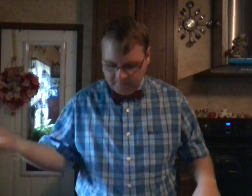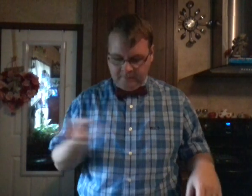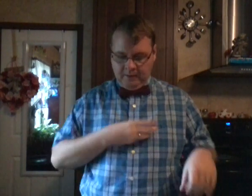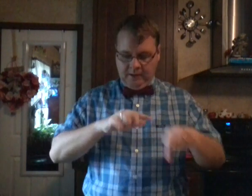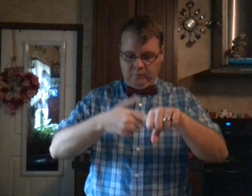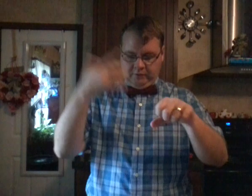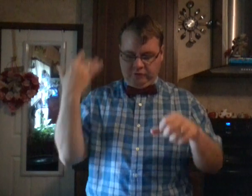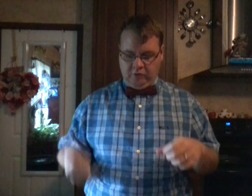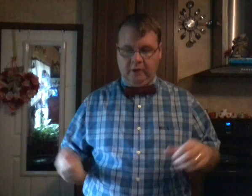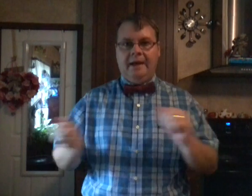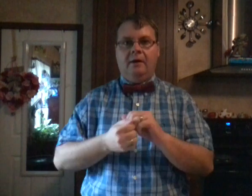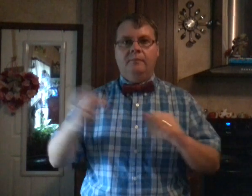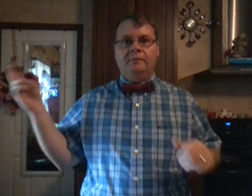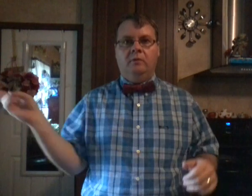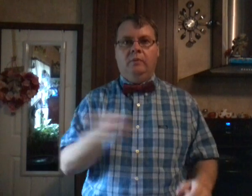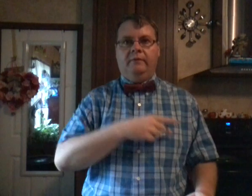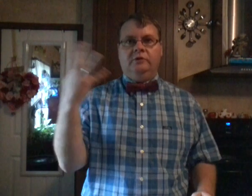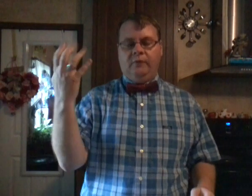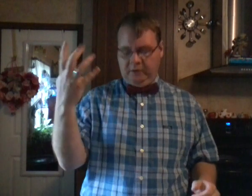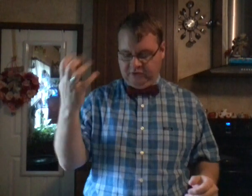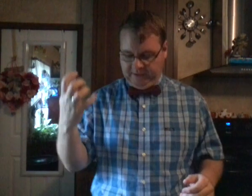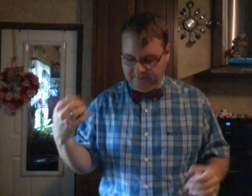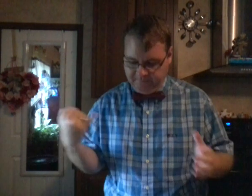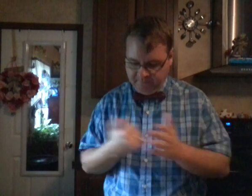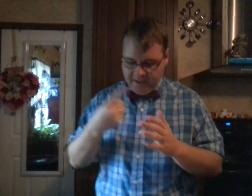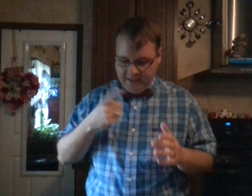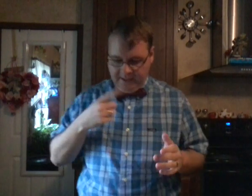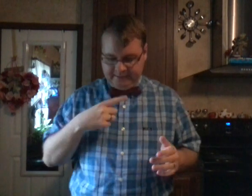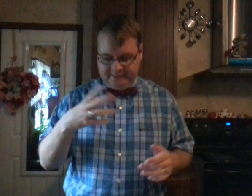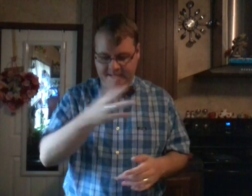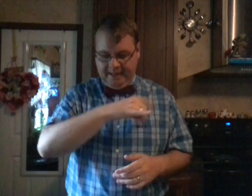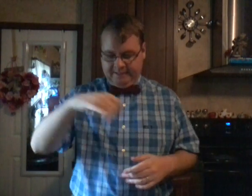And we'll start now with verse 14. It says,